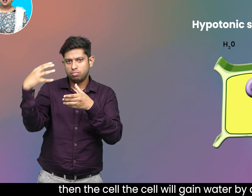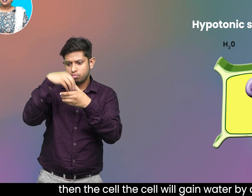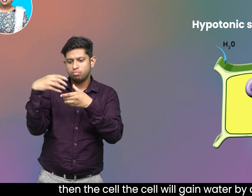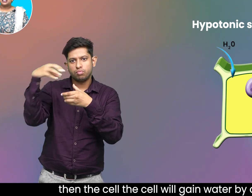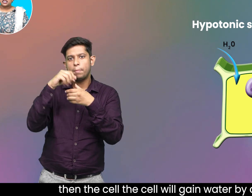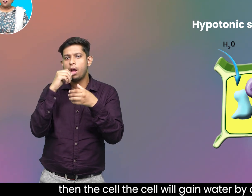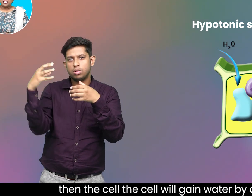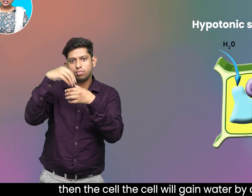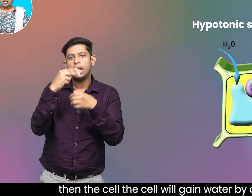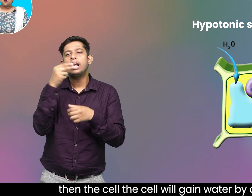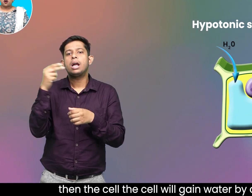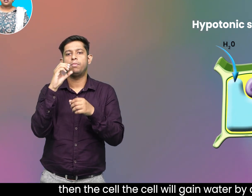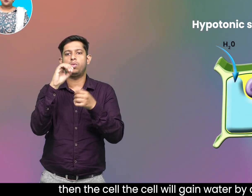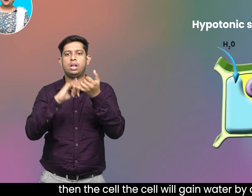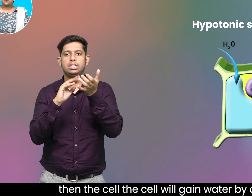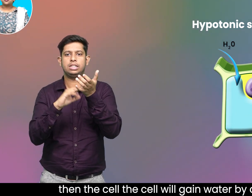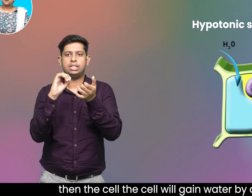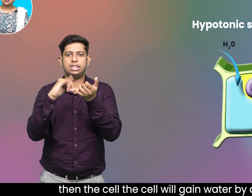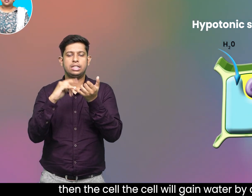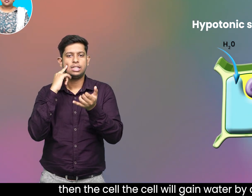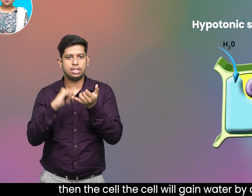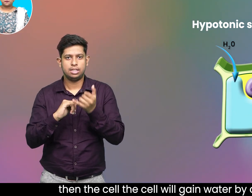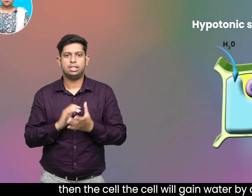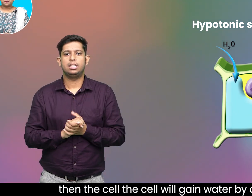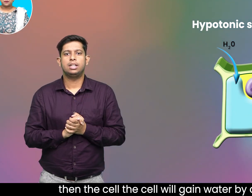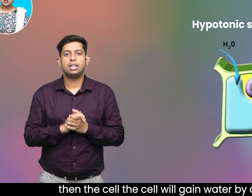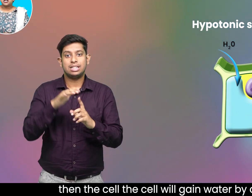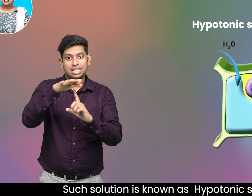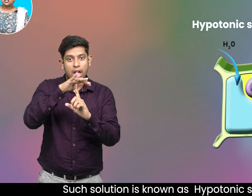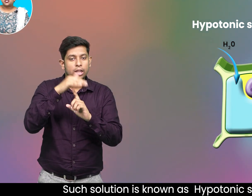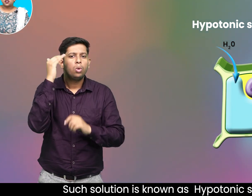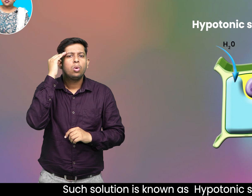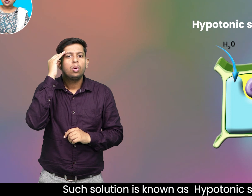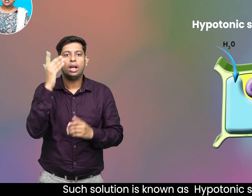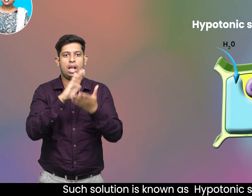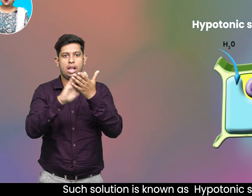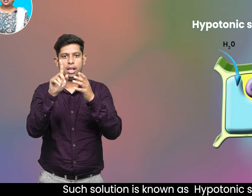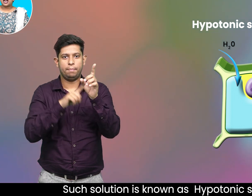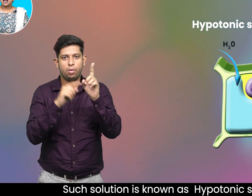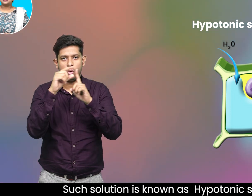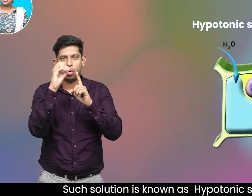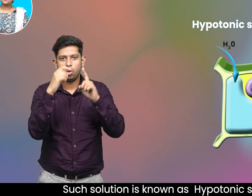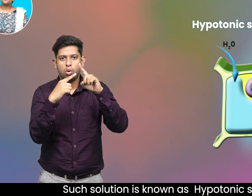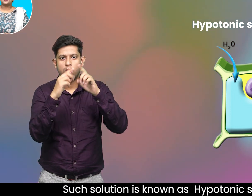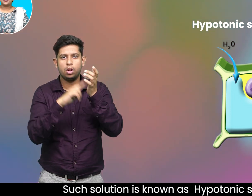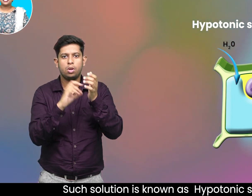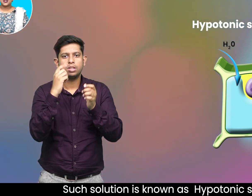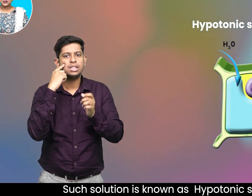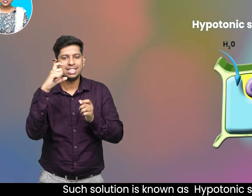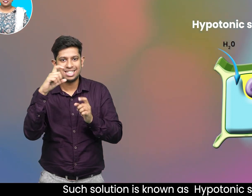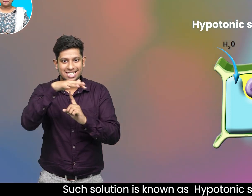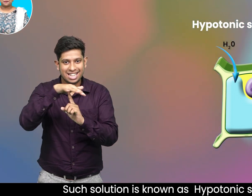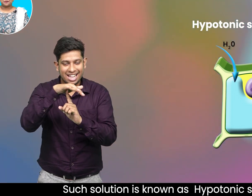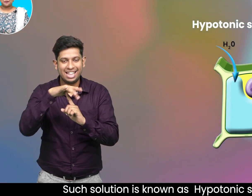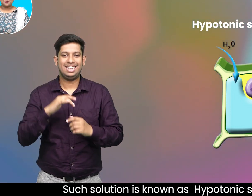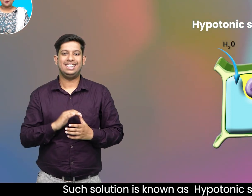cell will gain water by osmosis. Such solution is known as hypertonic